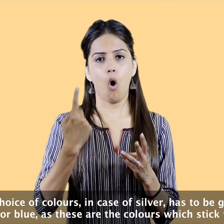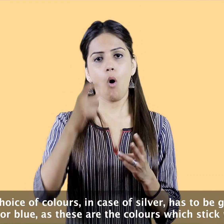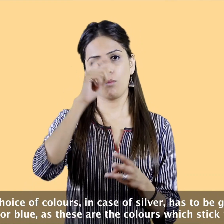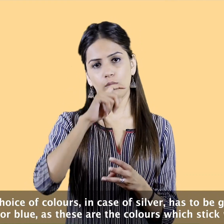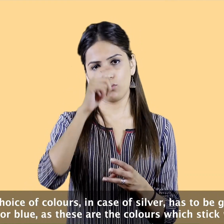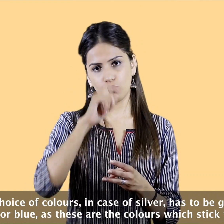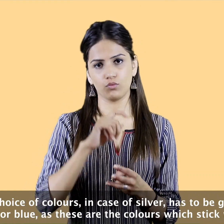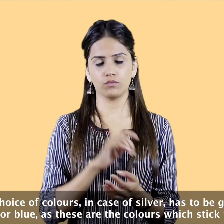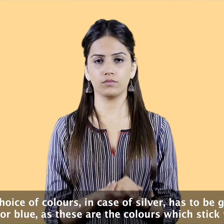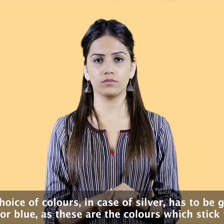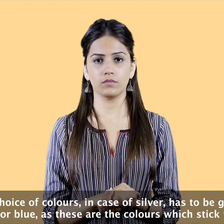with it.